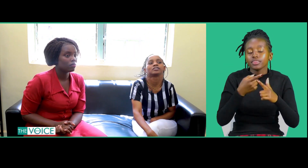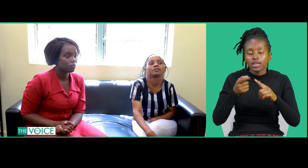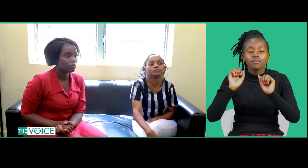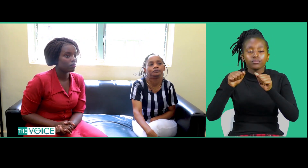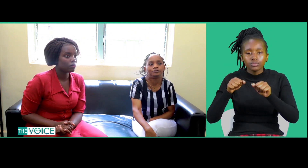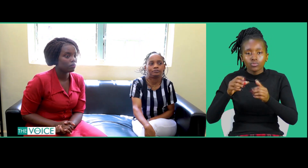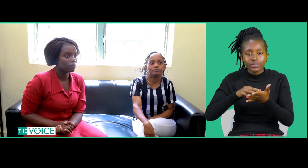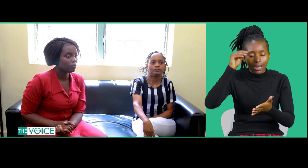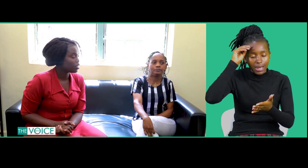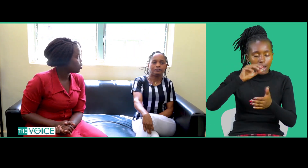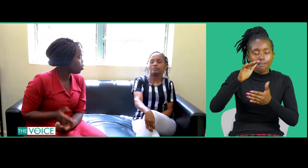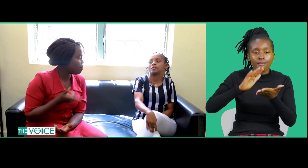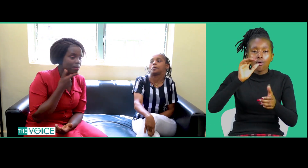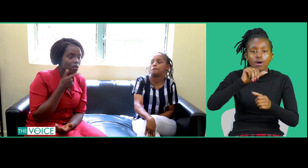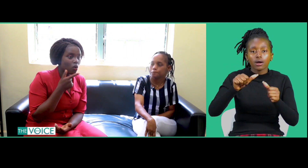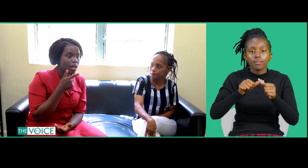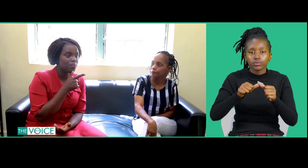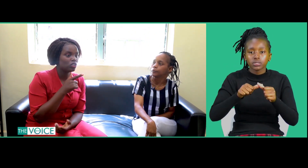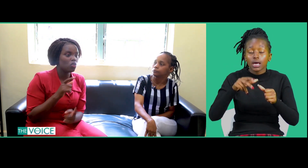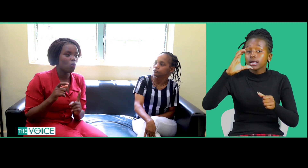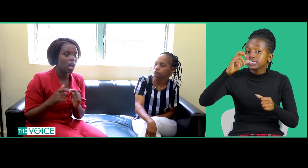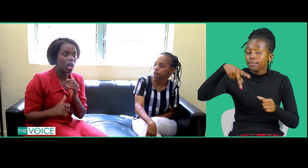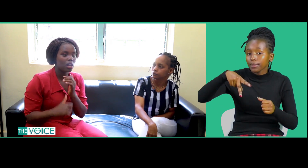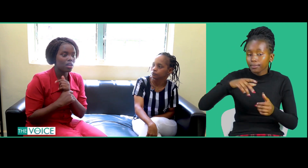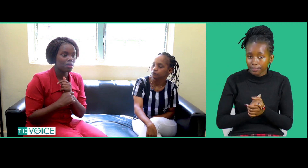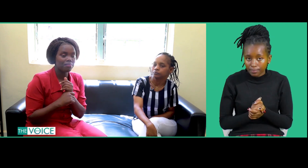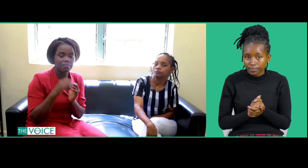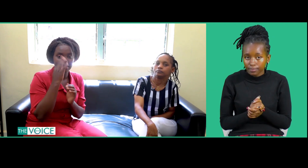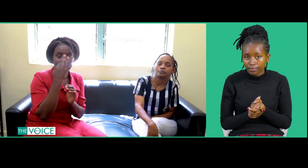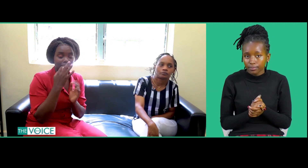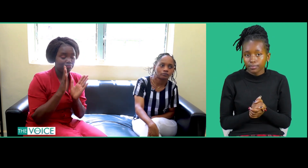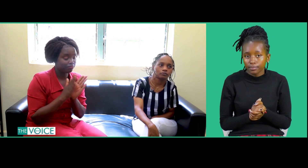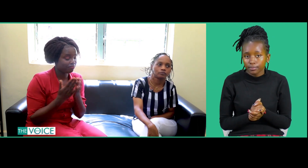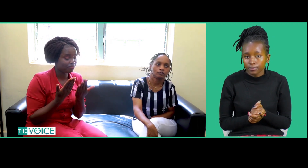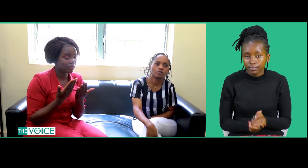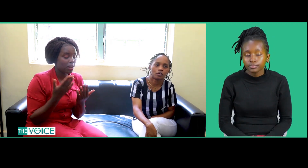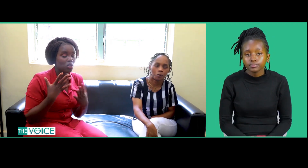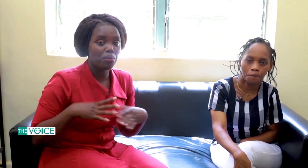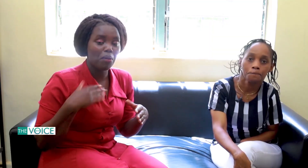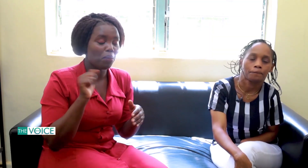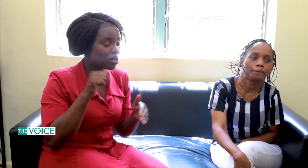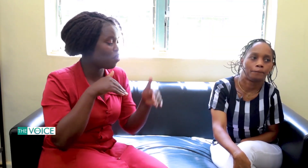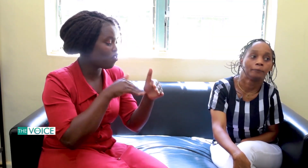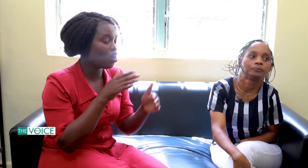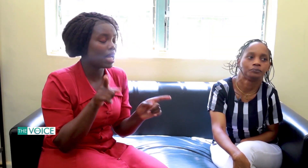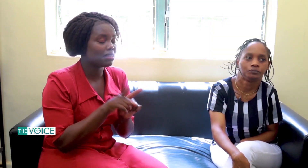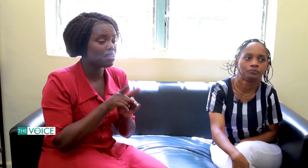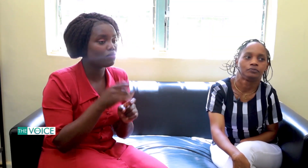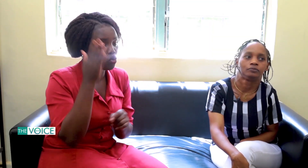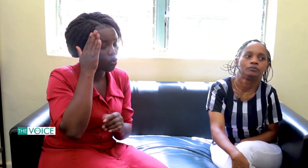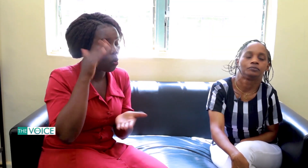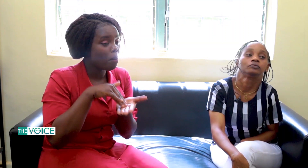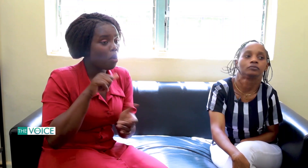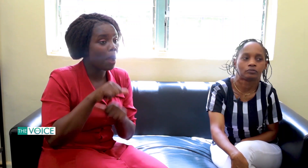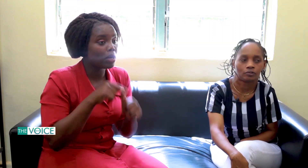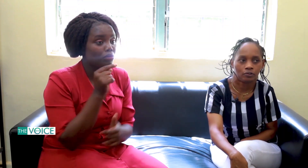cerebral palsy. So maybe you can mention. Maybe you can mention your name, Facebook page, so that people can